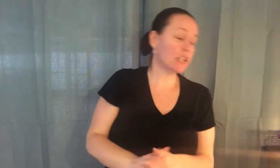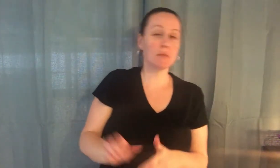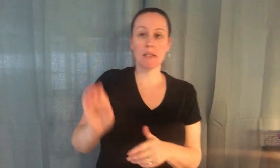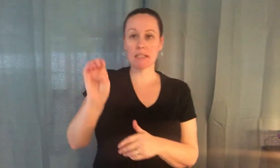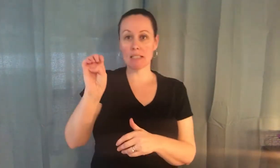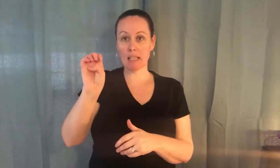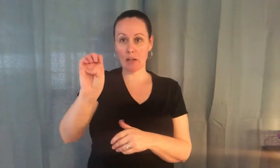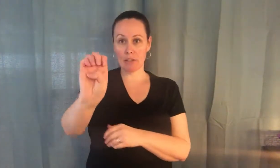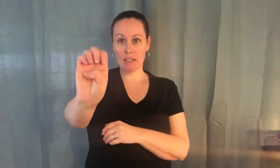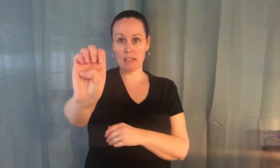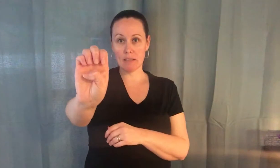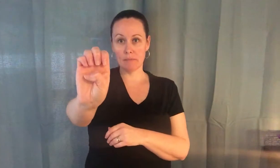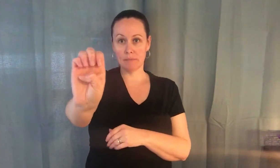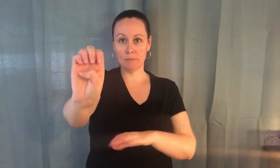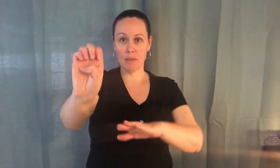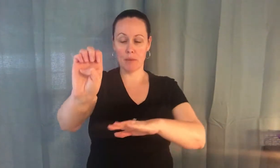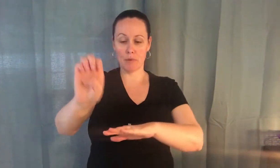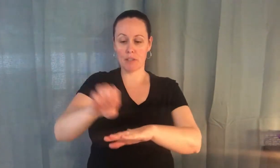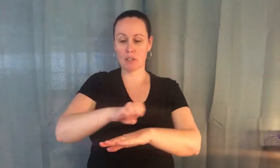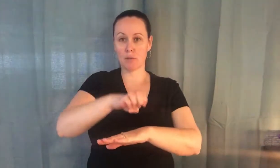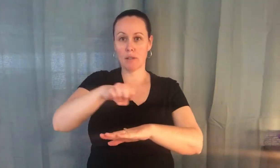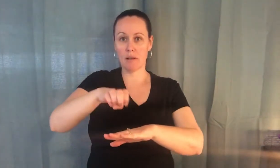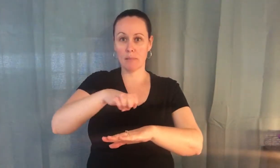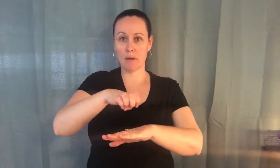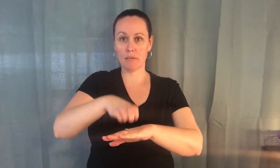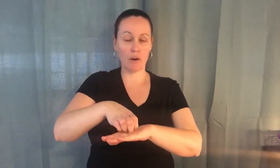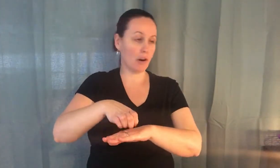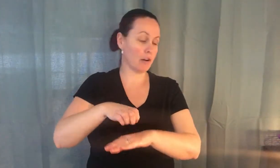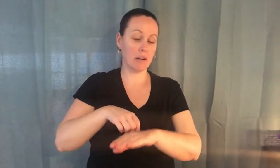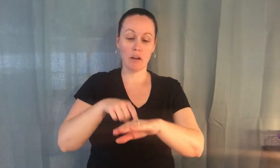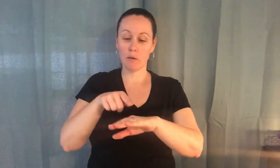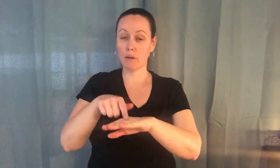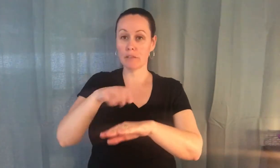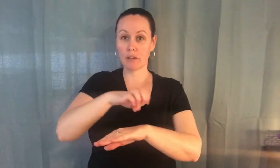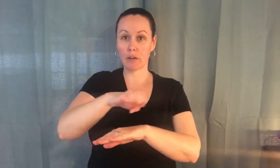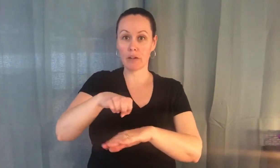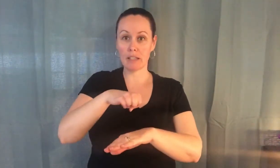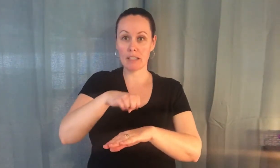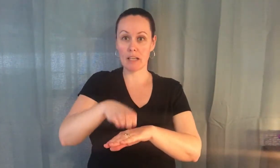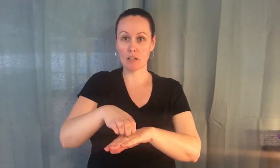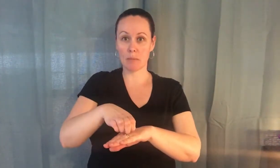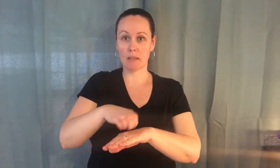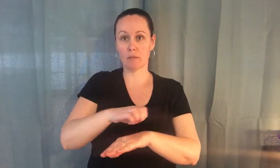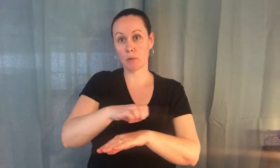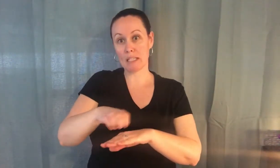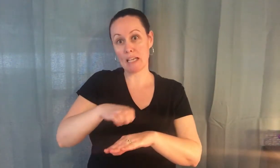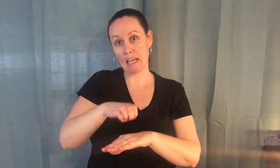Engagement is the letter E, and we're going to do it above our ring finger. Engagement or